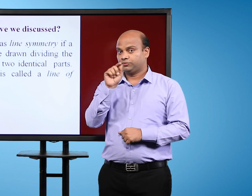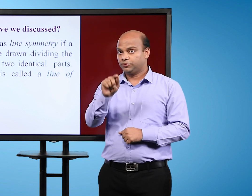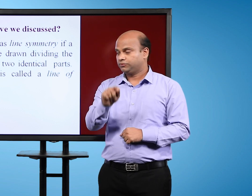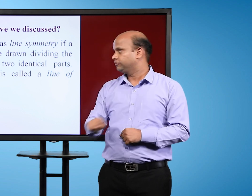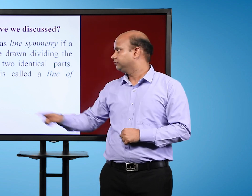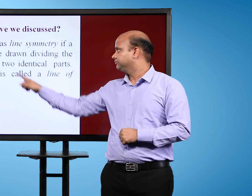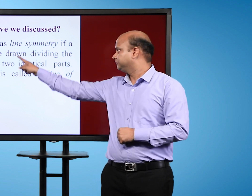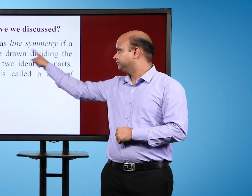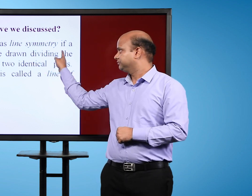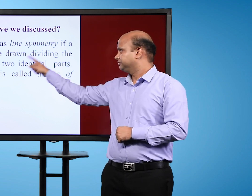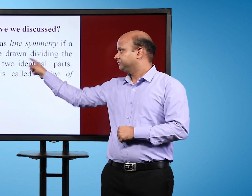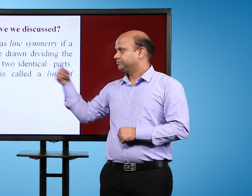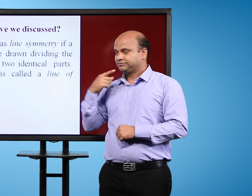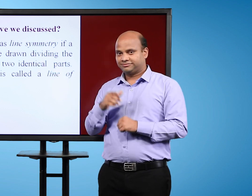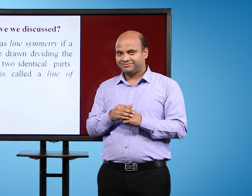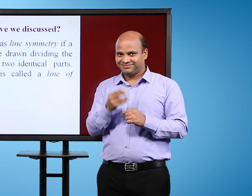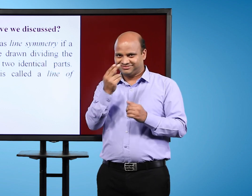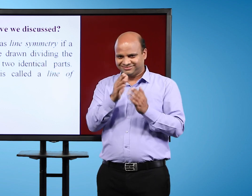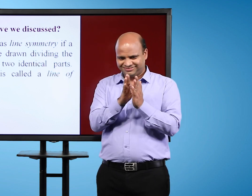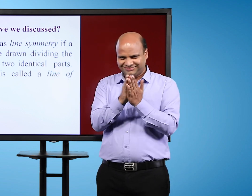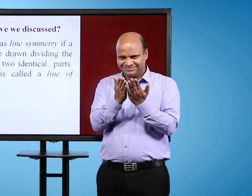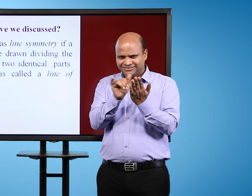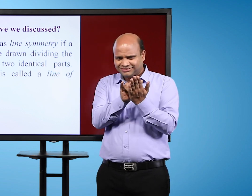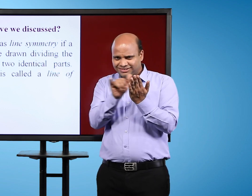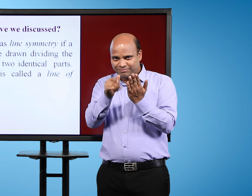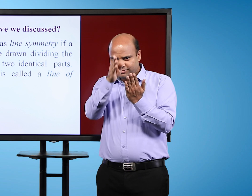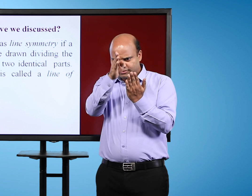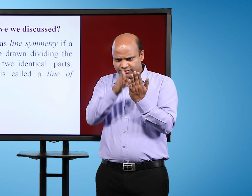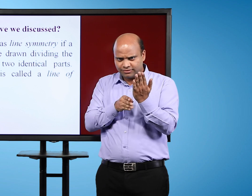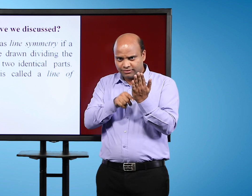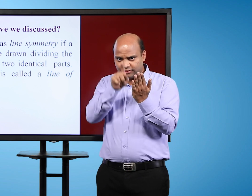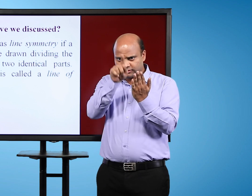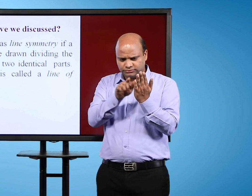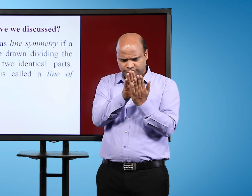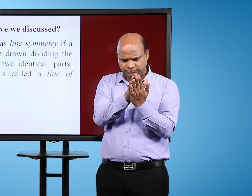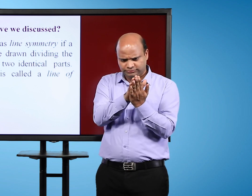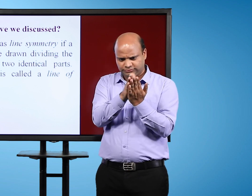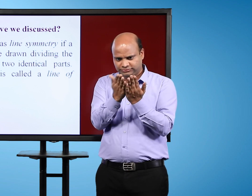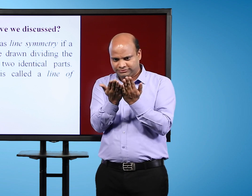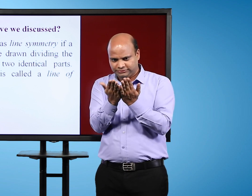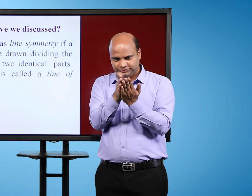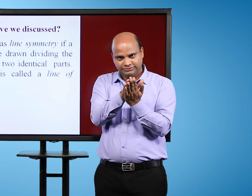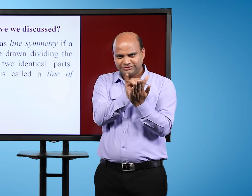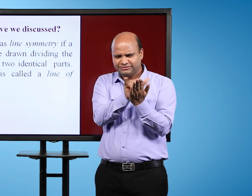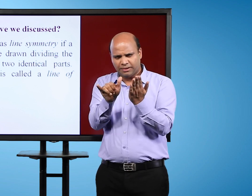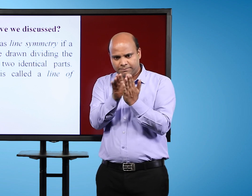1. A figure has line symmetry if a line can be drawn dividing the figure into